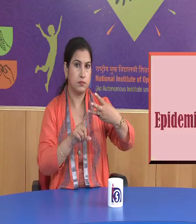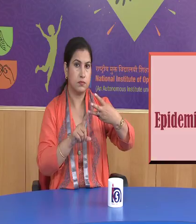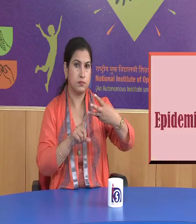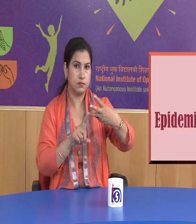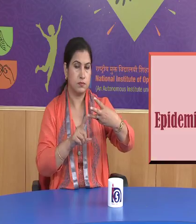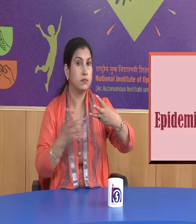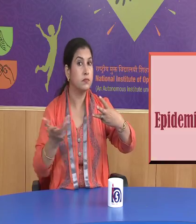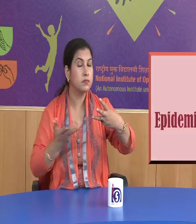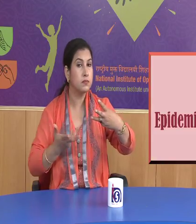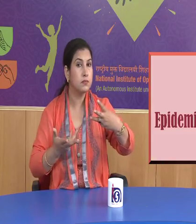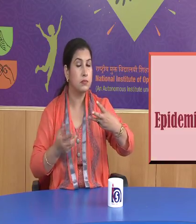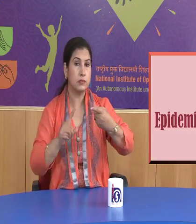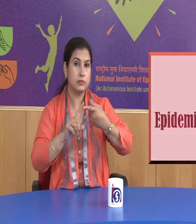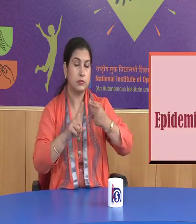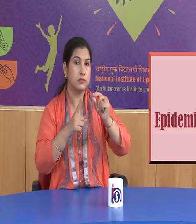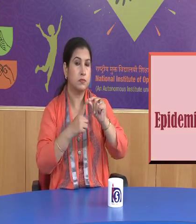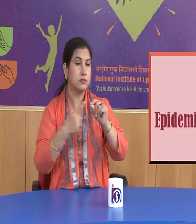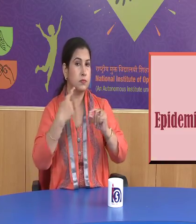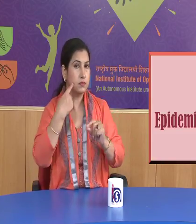Third is epidemics, etc.